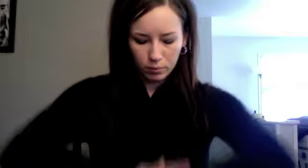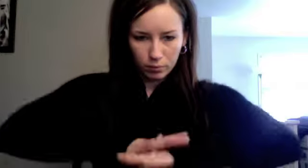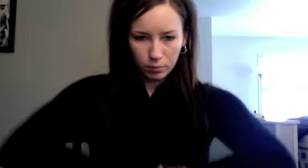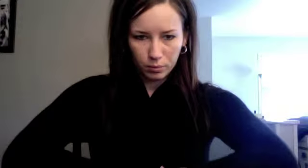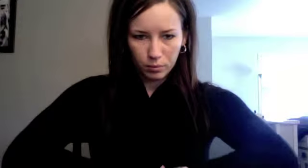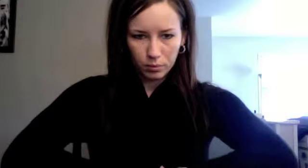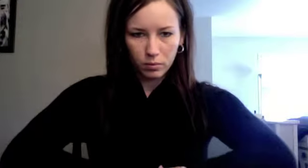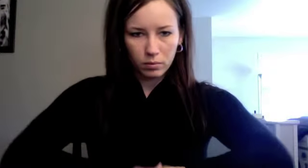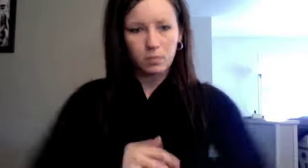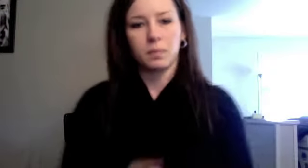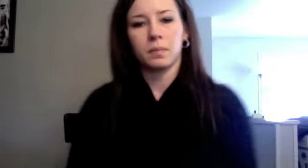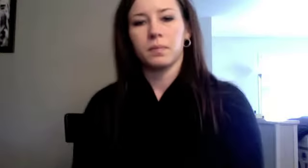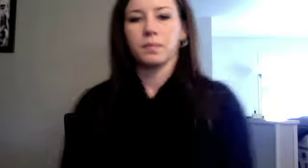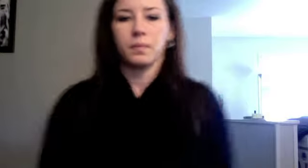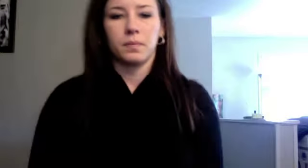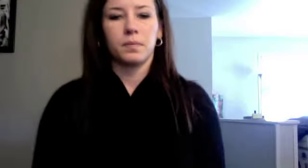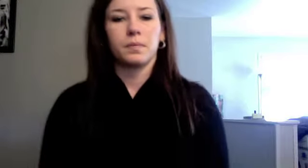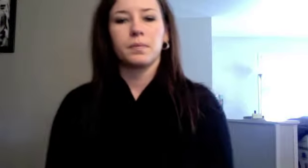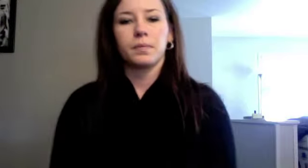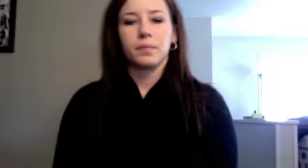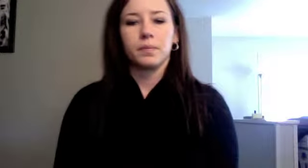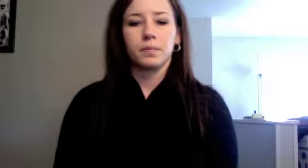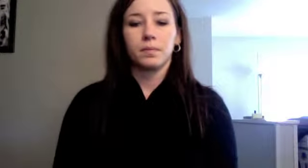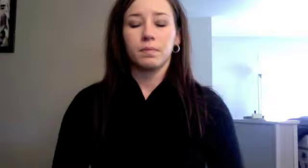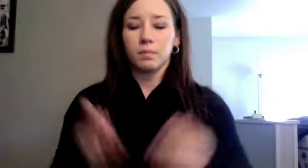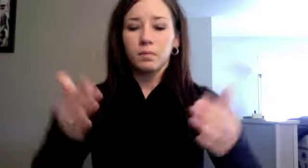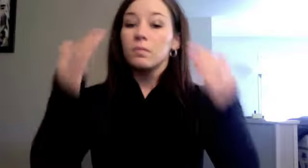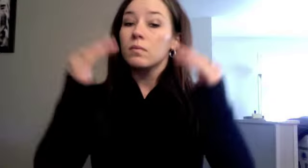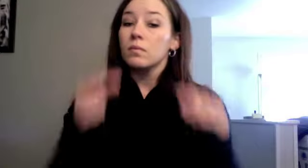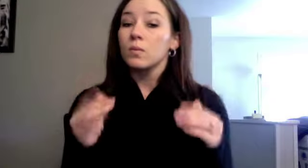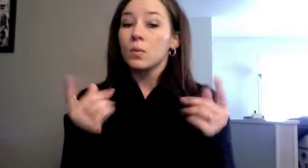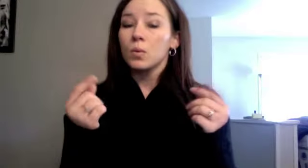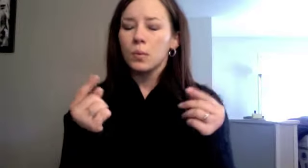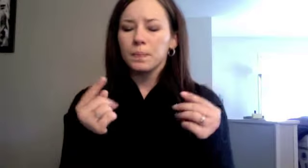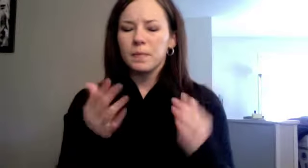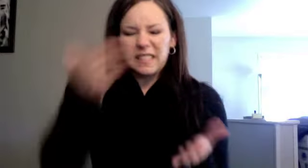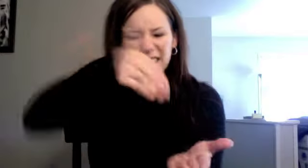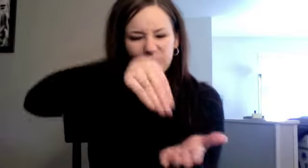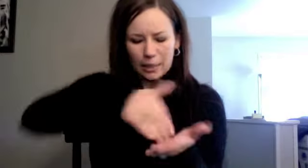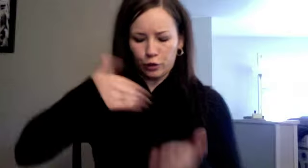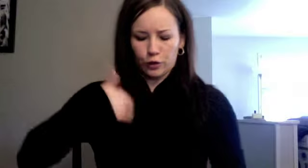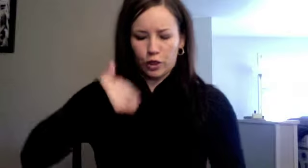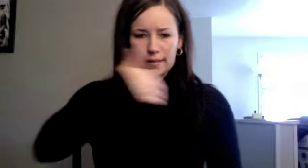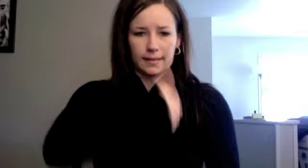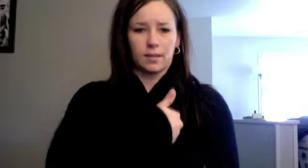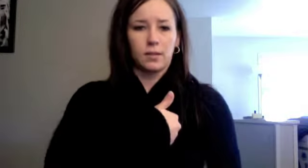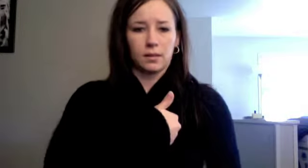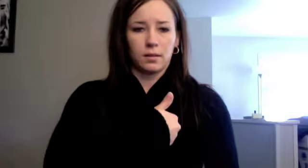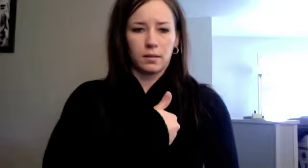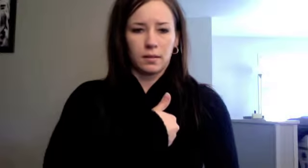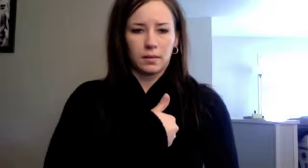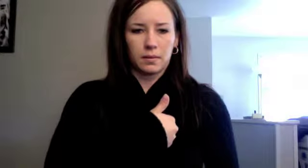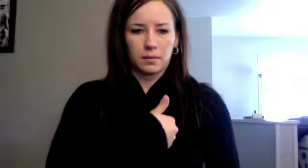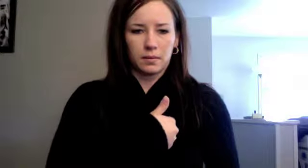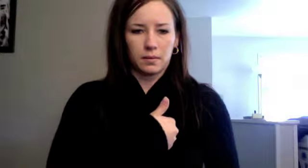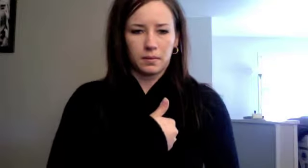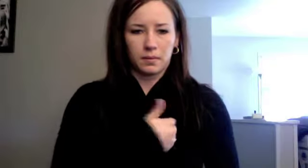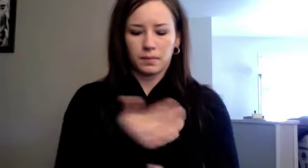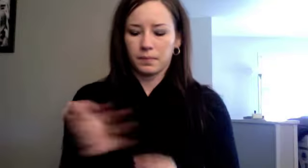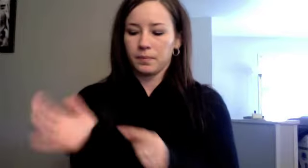compressions. Next, visualize where the center of the casualty's chest is. Then, place the heel of one hand on that